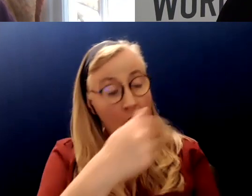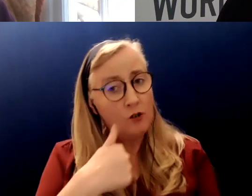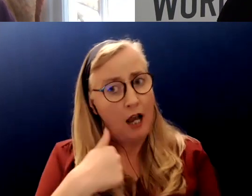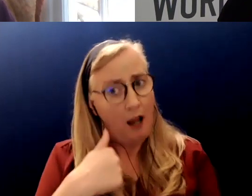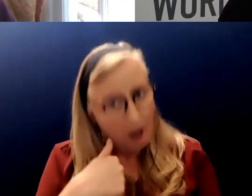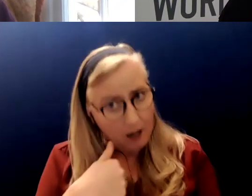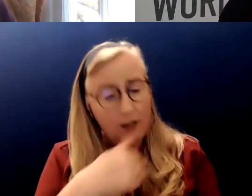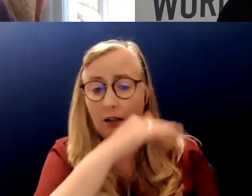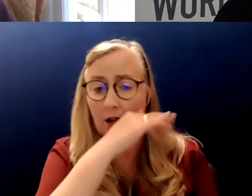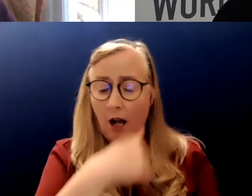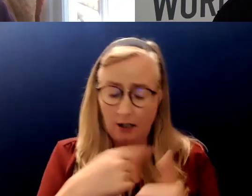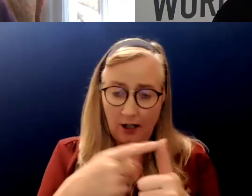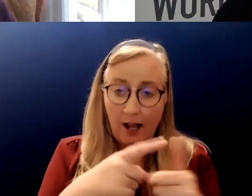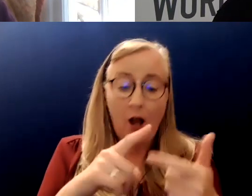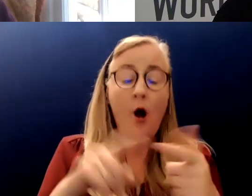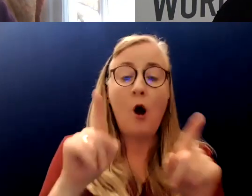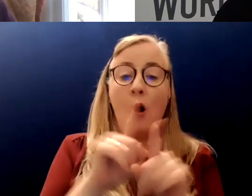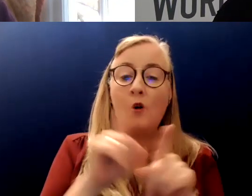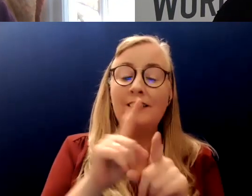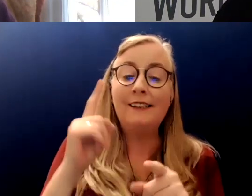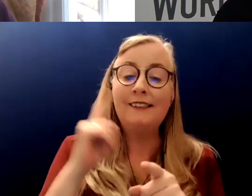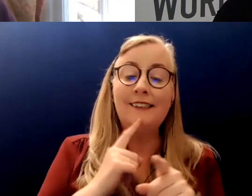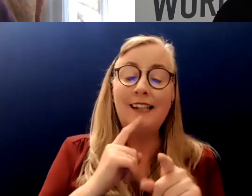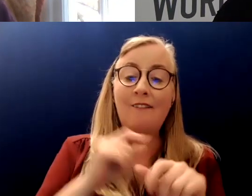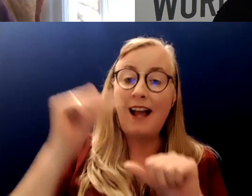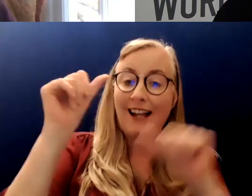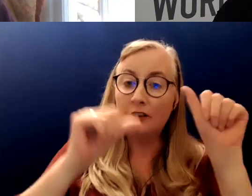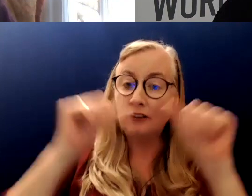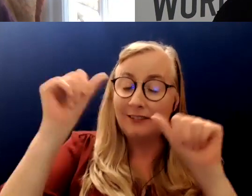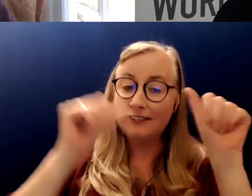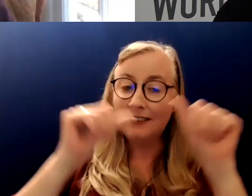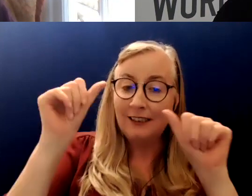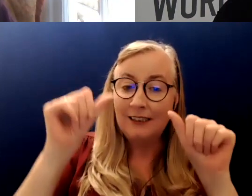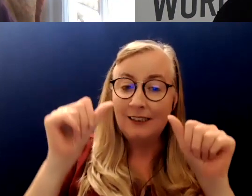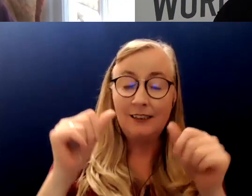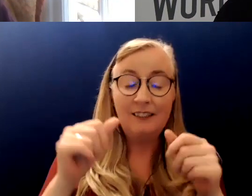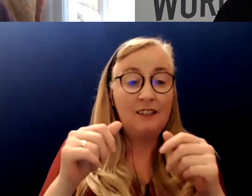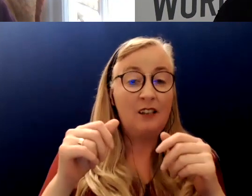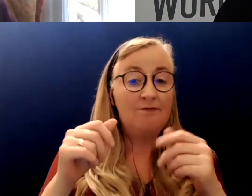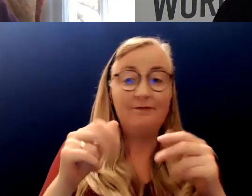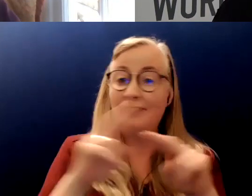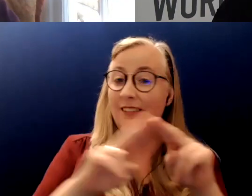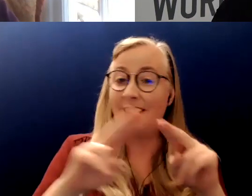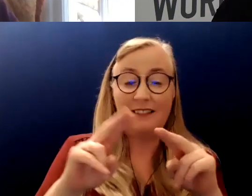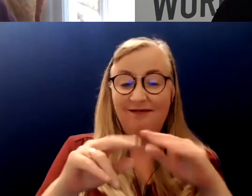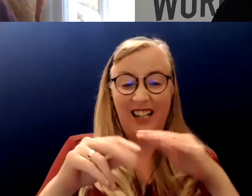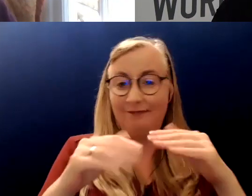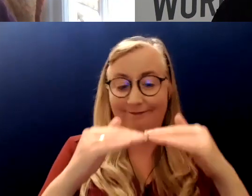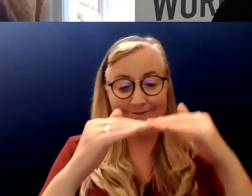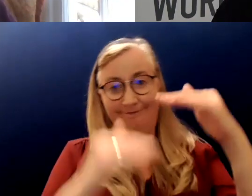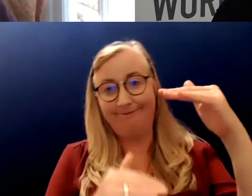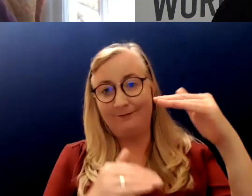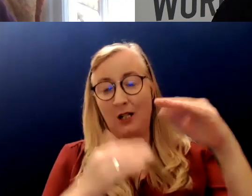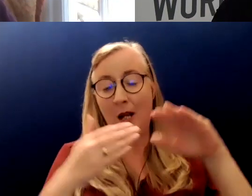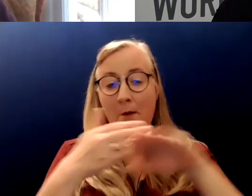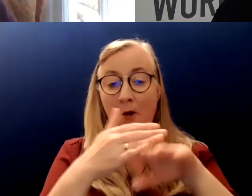how deaf adults were either very underemployed, or there was just such a vast